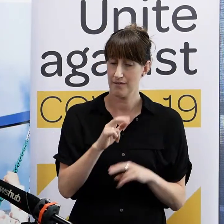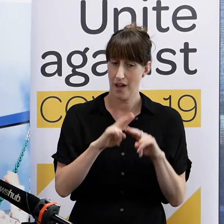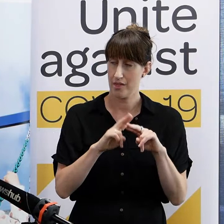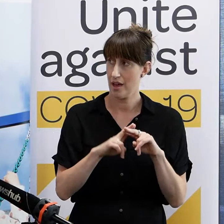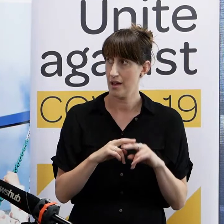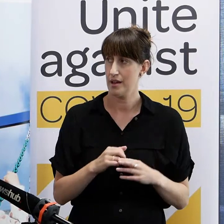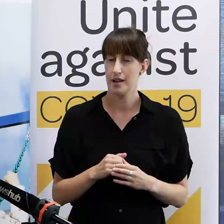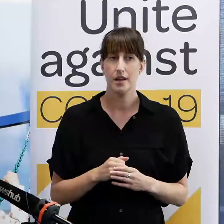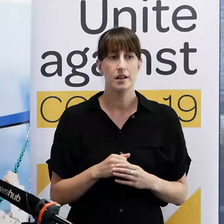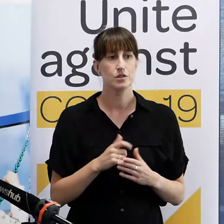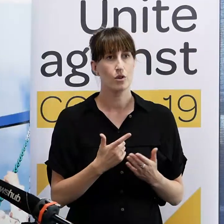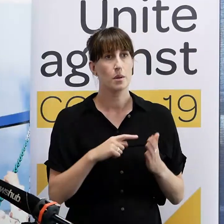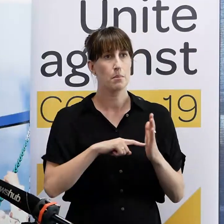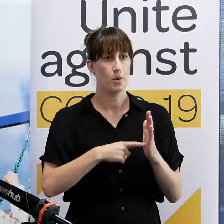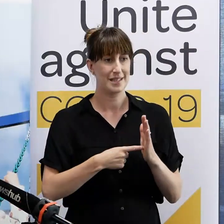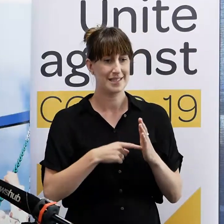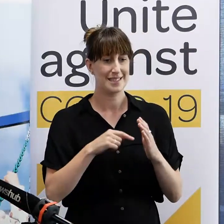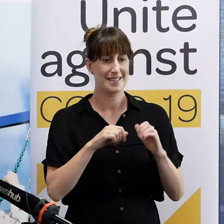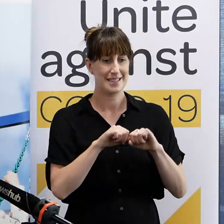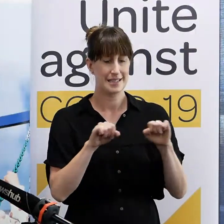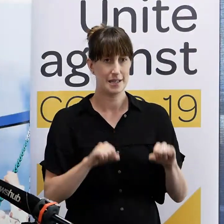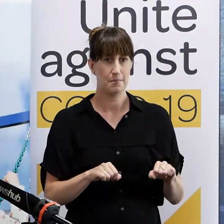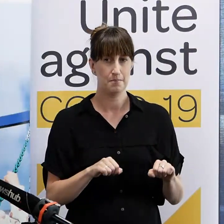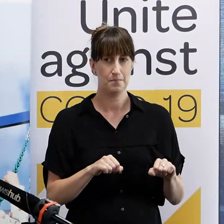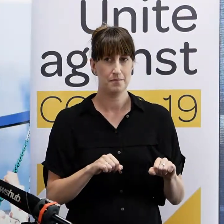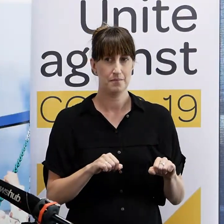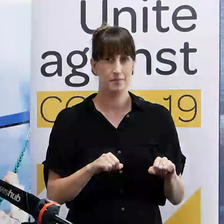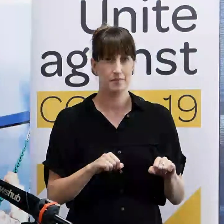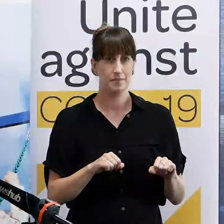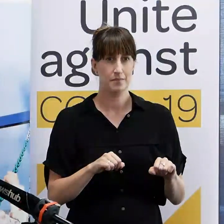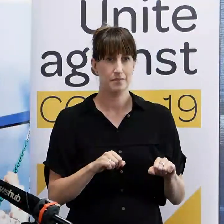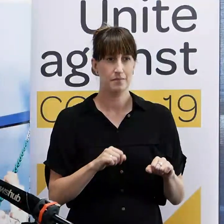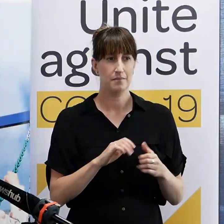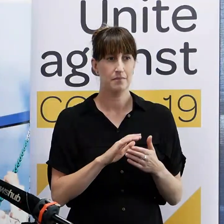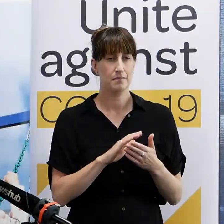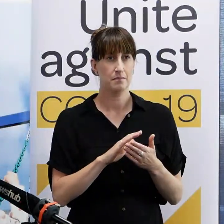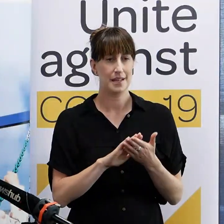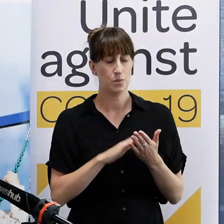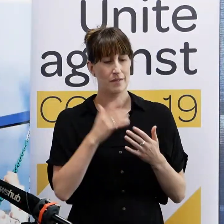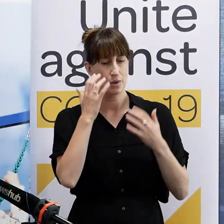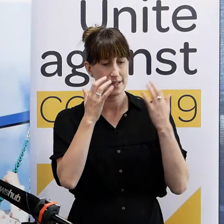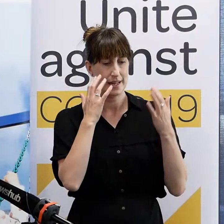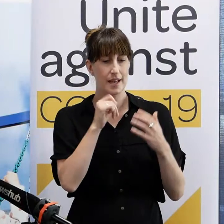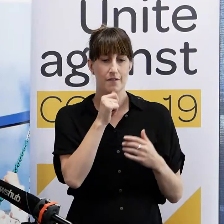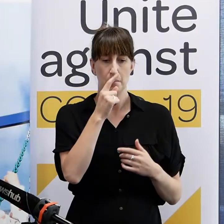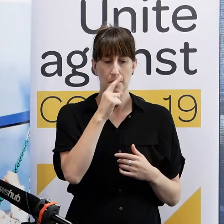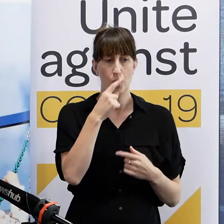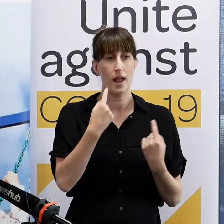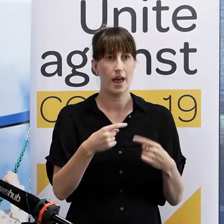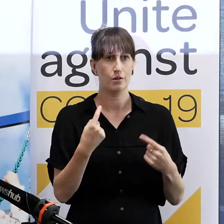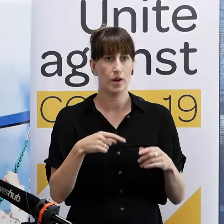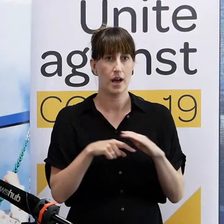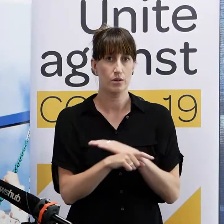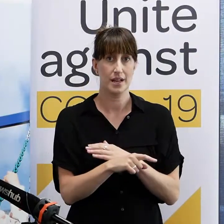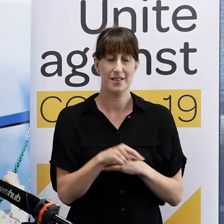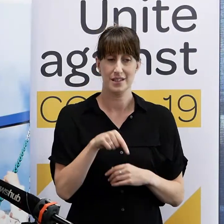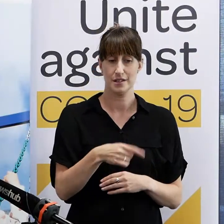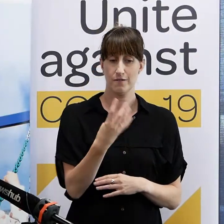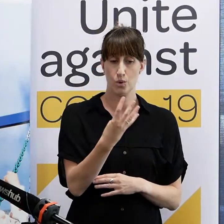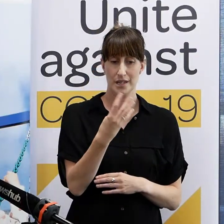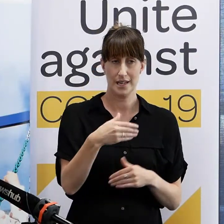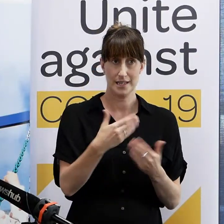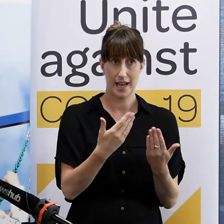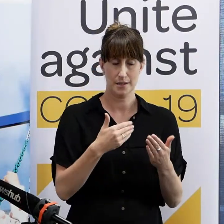us to consider whether people could be released from isolation, remembering that this is a 14-day managed isolation